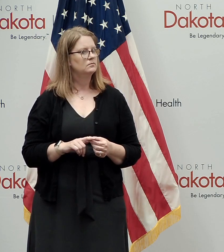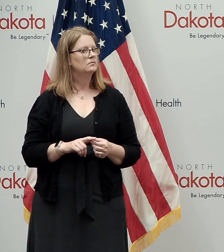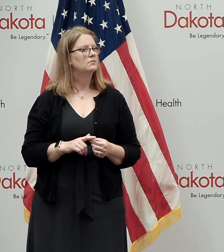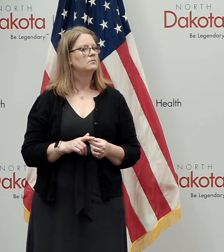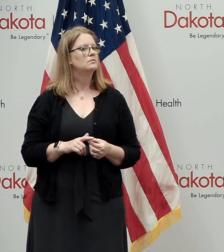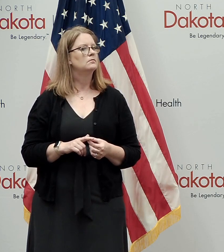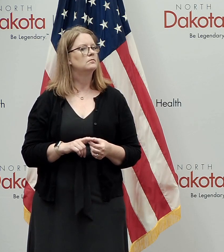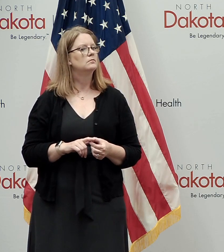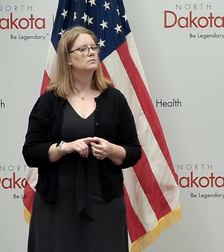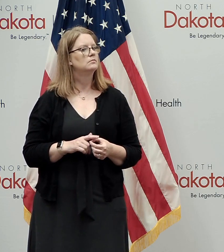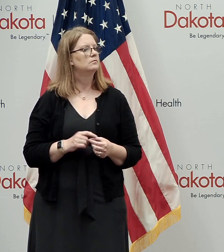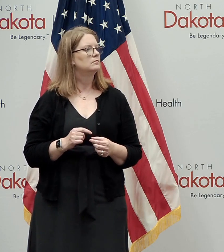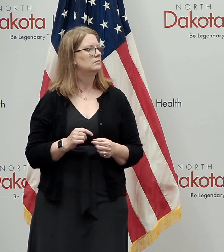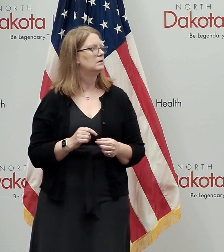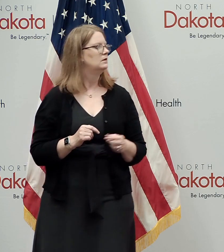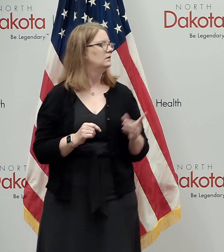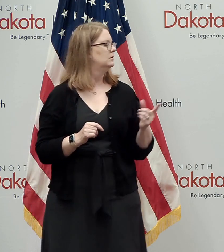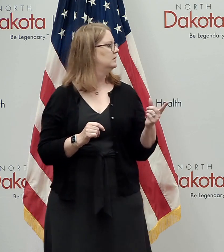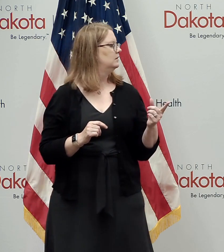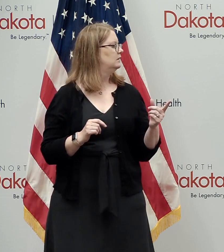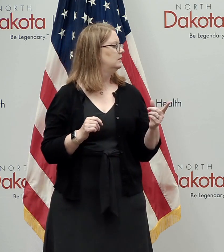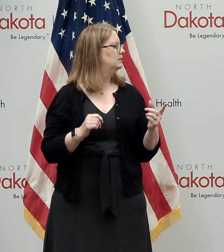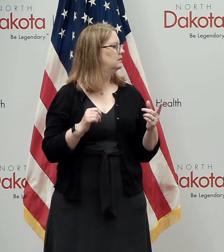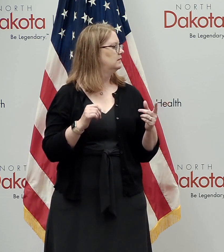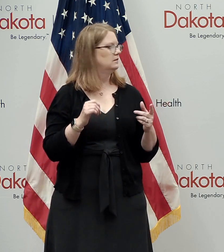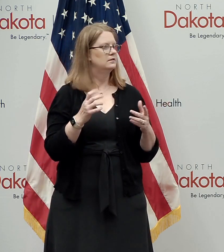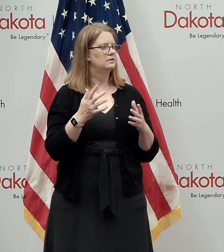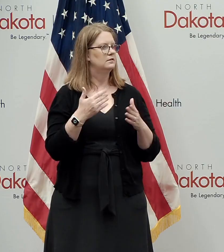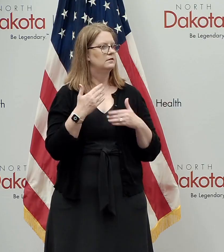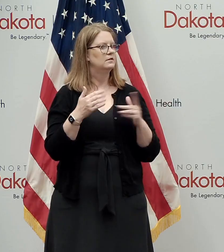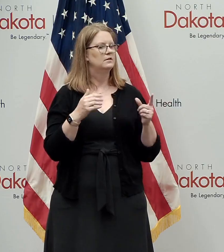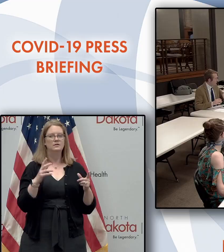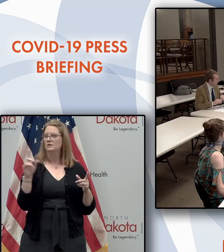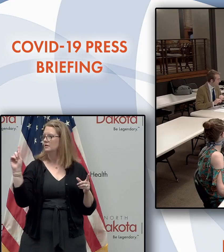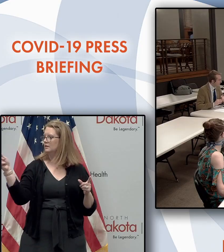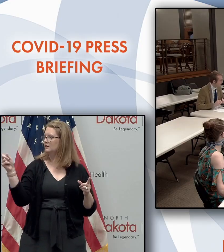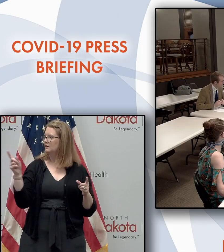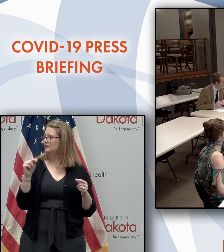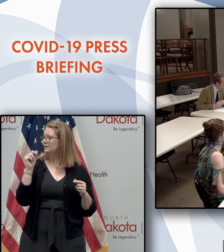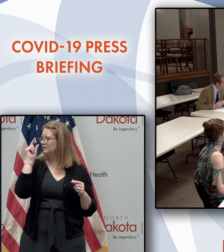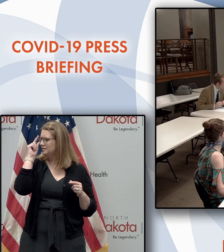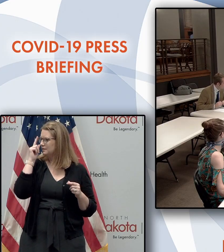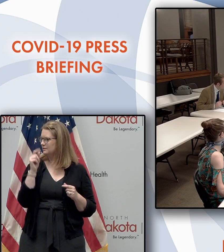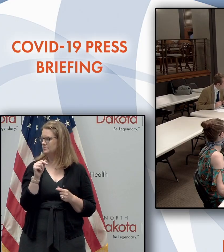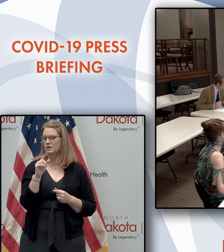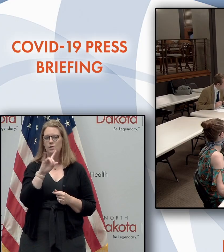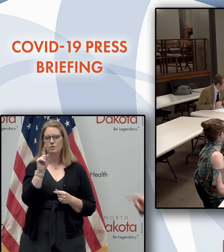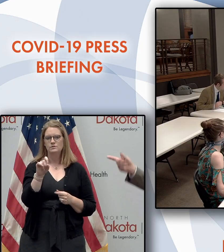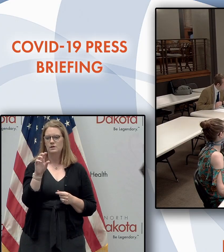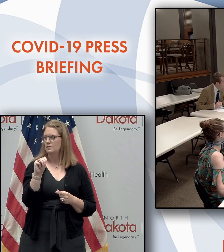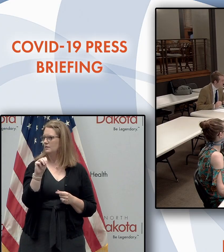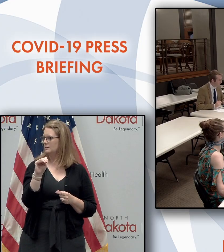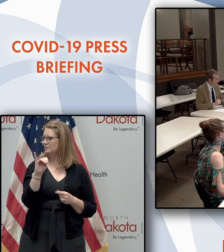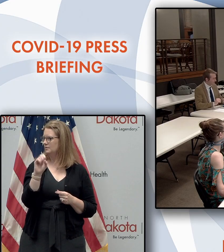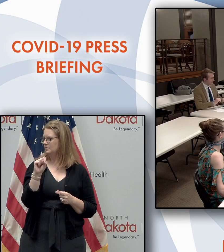Yes. Should I keep going, Governor, or am I taking too much time here? Question for Ms. Solberg. Oh, okay. You're up.